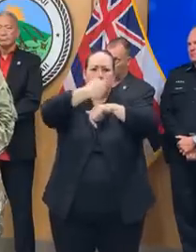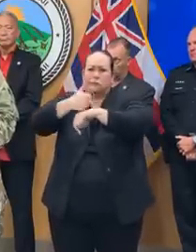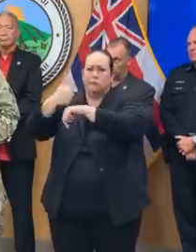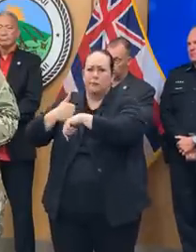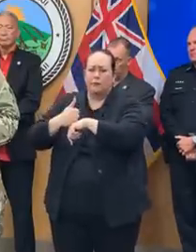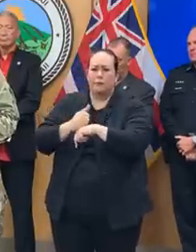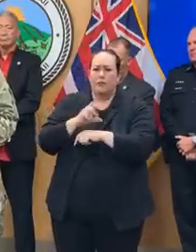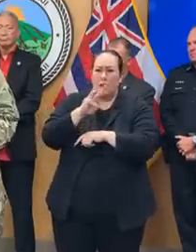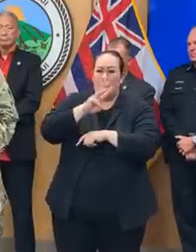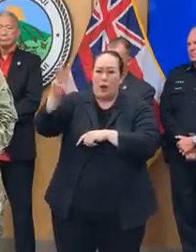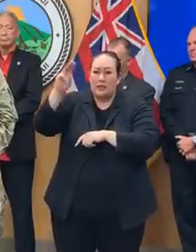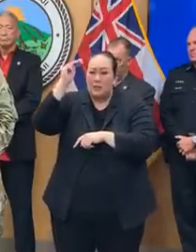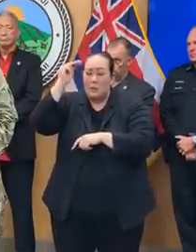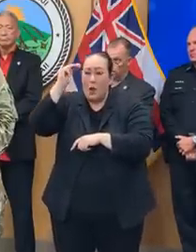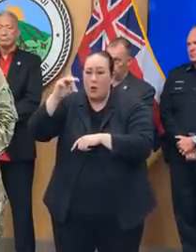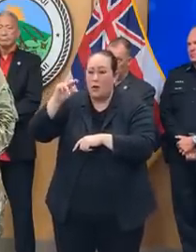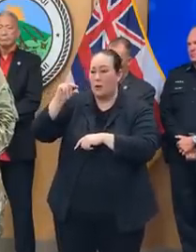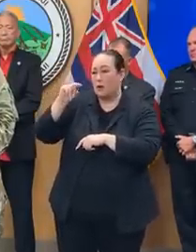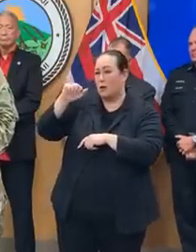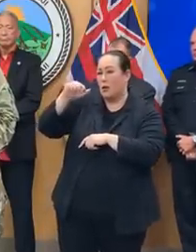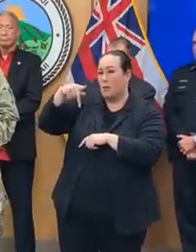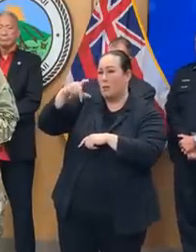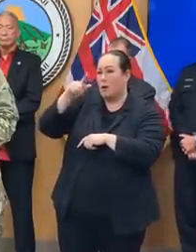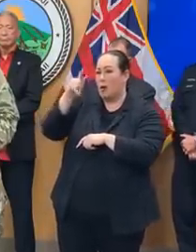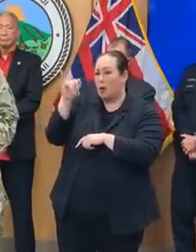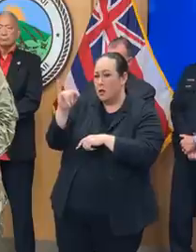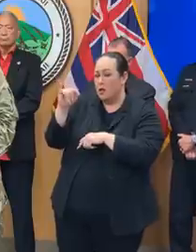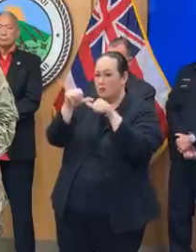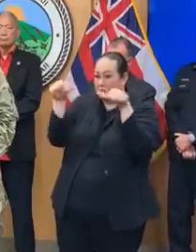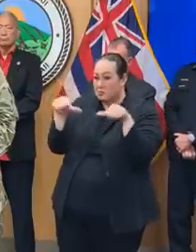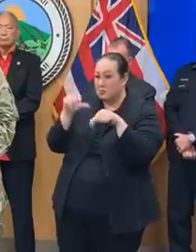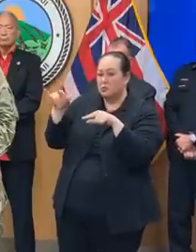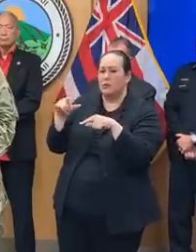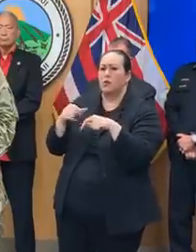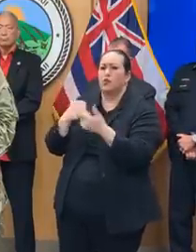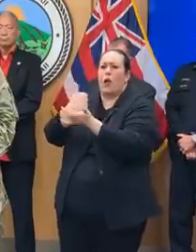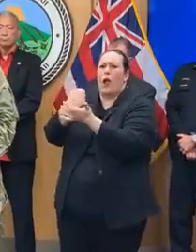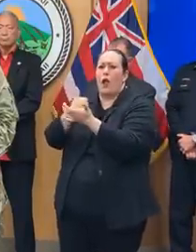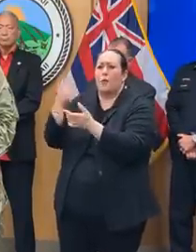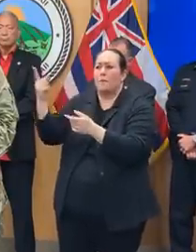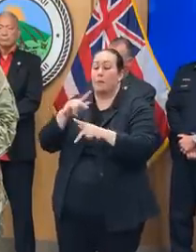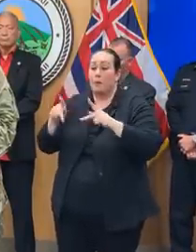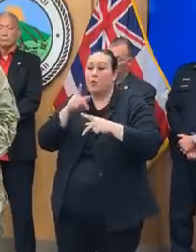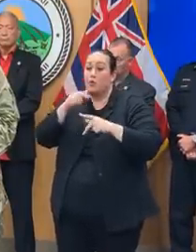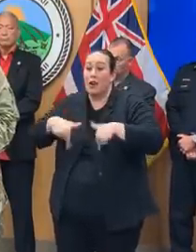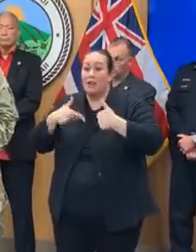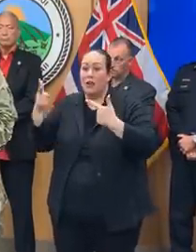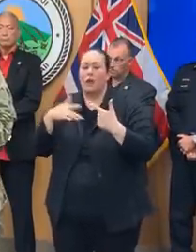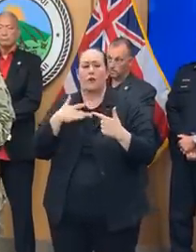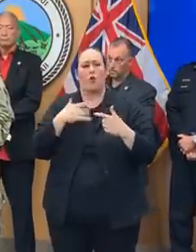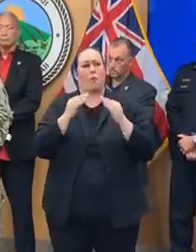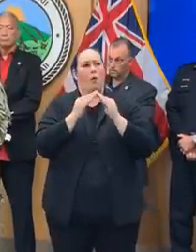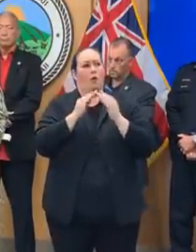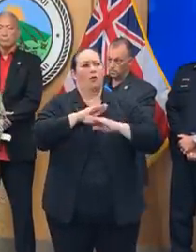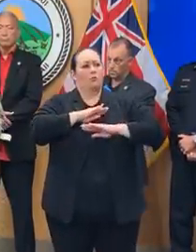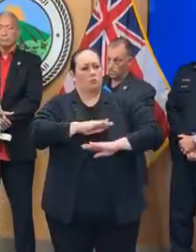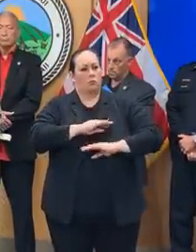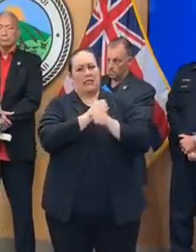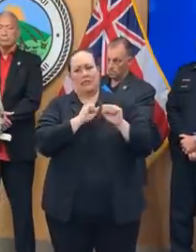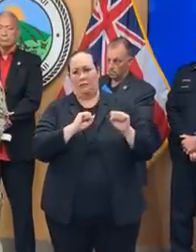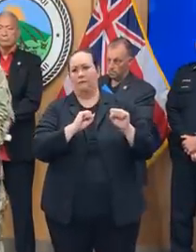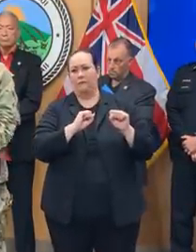West Maui, deeper in, up into the Napali area, to help those residents feel more safer and secure. That's all I have. Thank you for